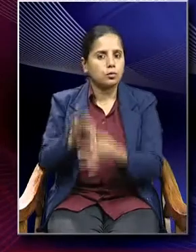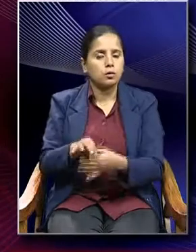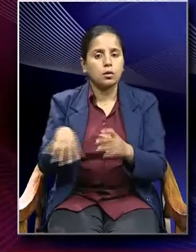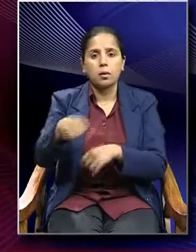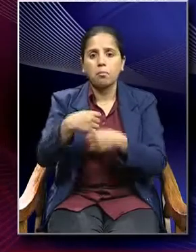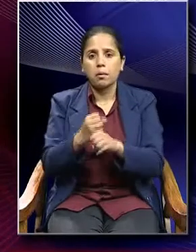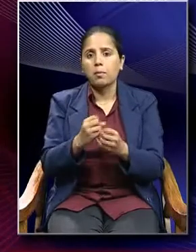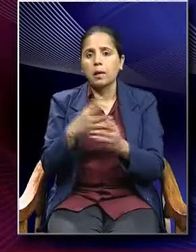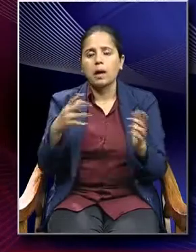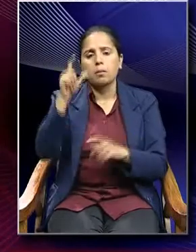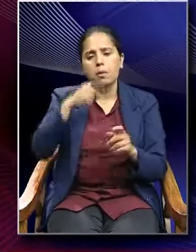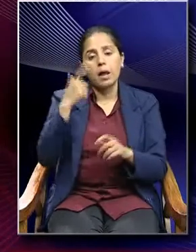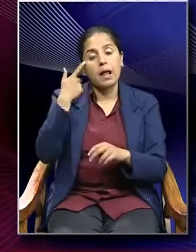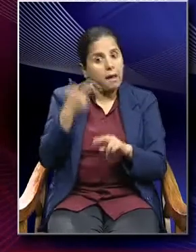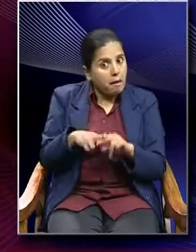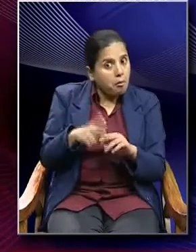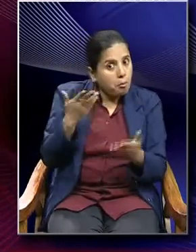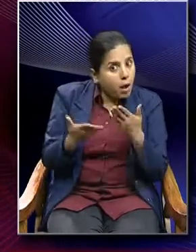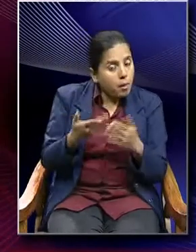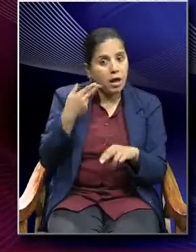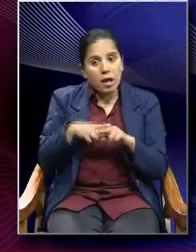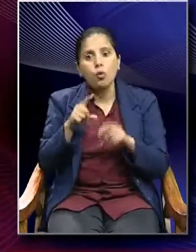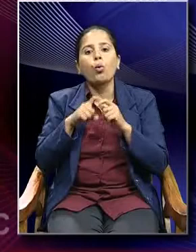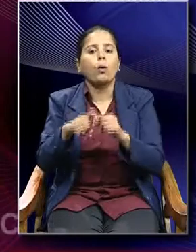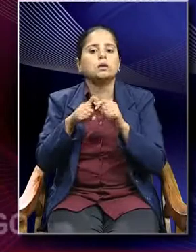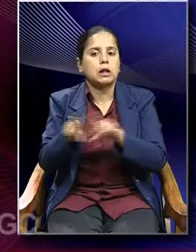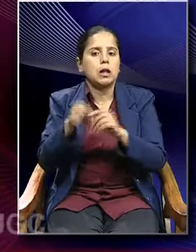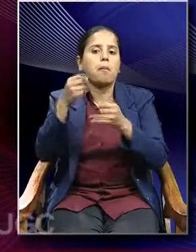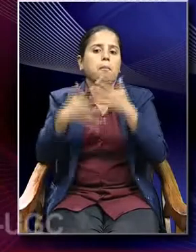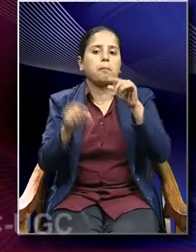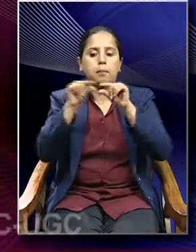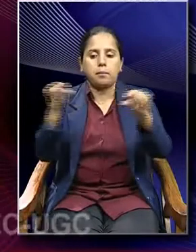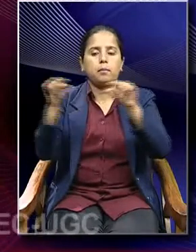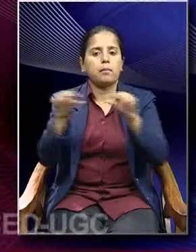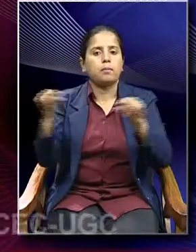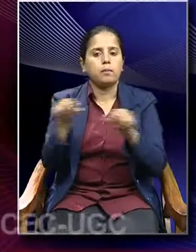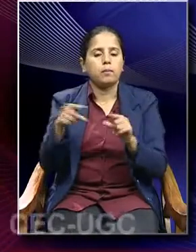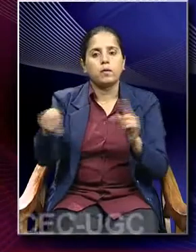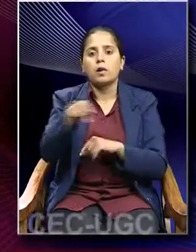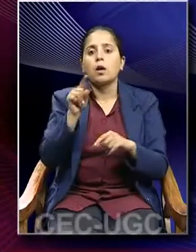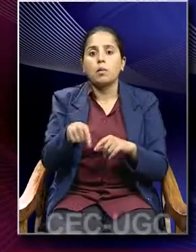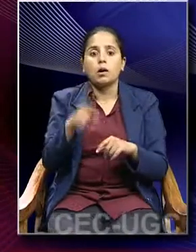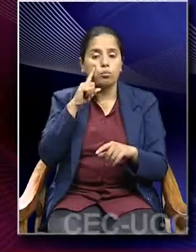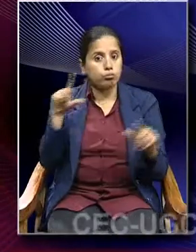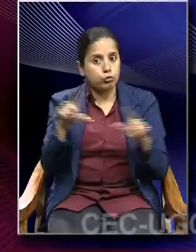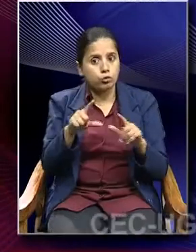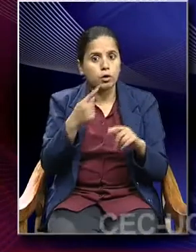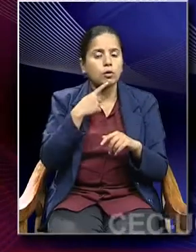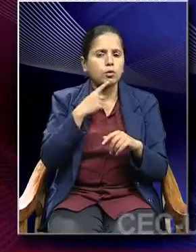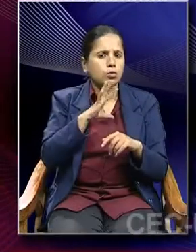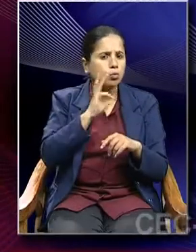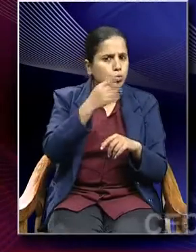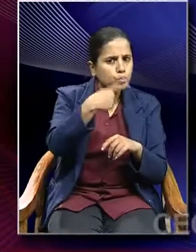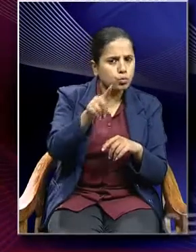of hypothesis. Hypothesis would be a statement which needs to be proved false or true